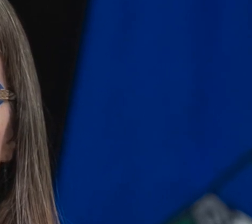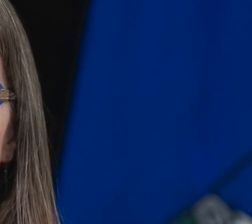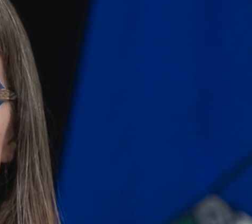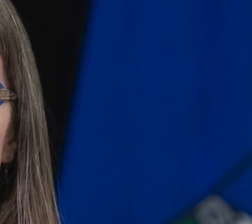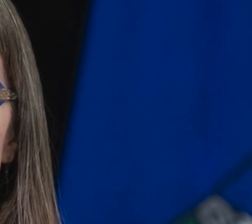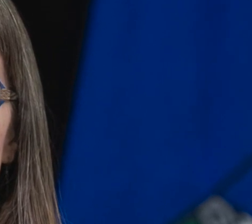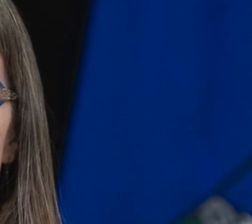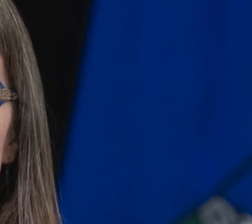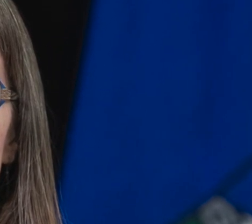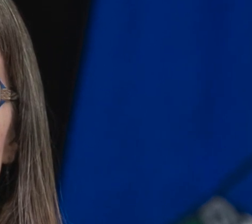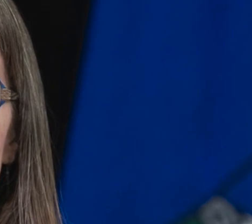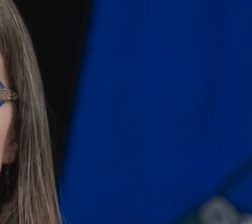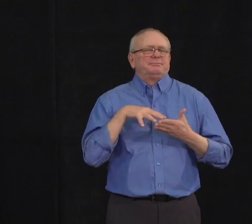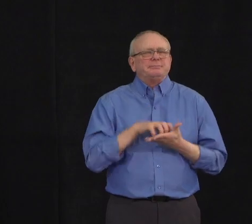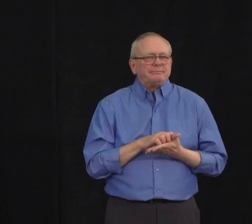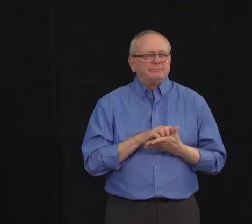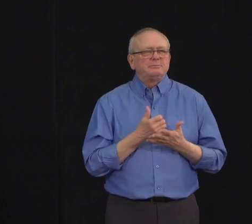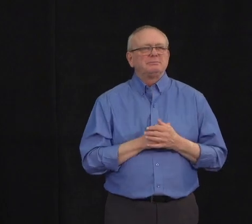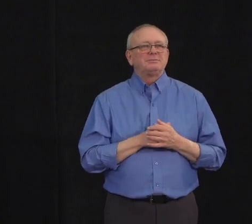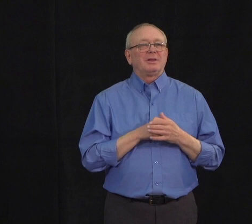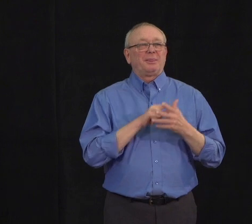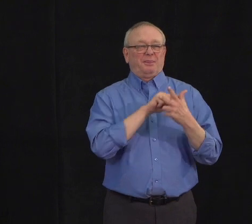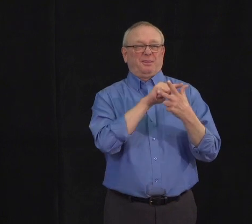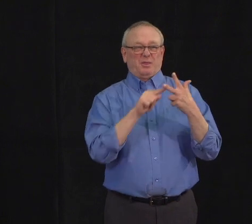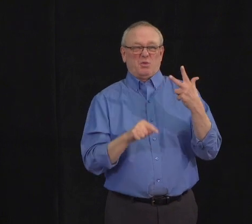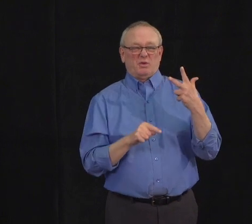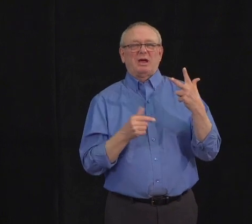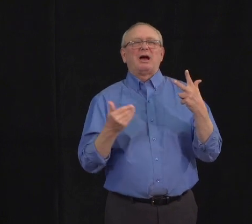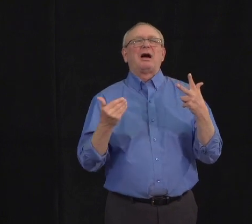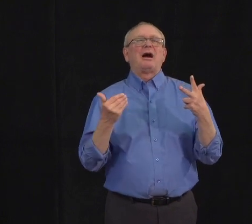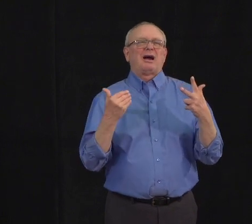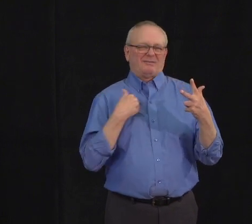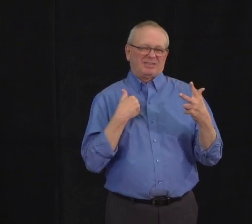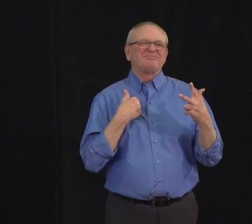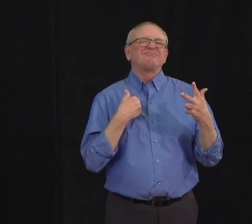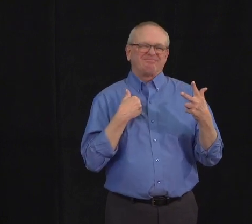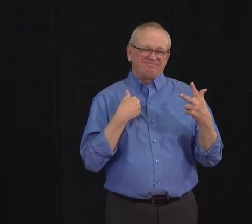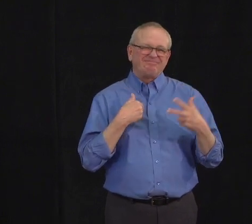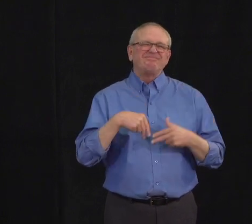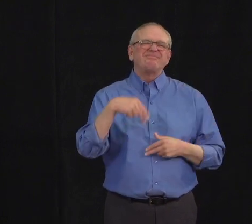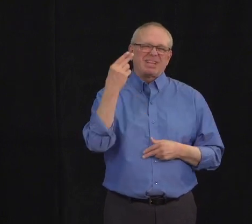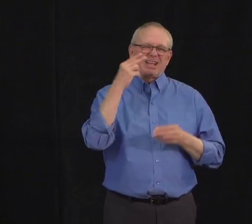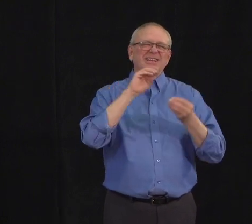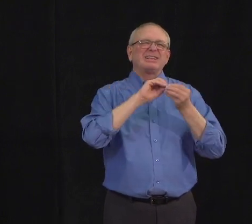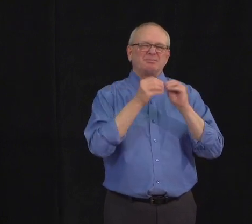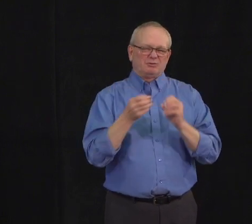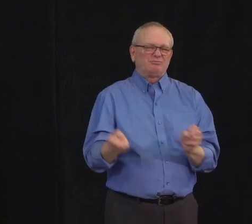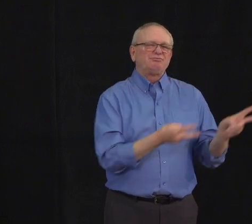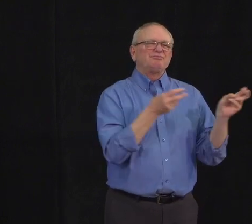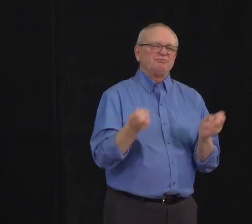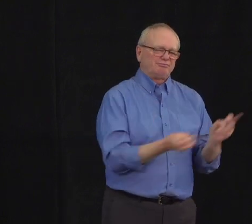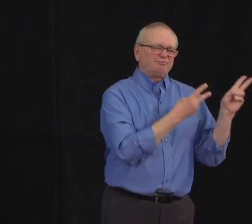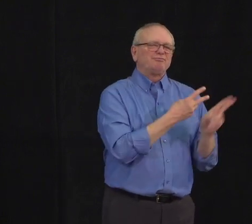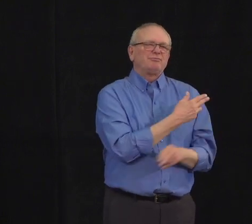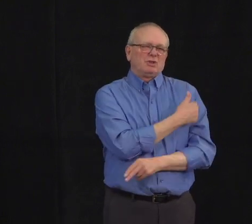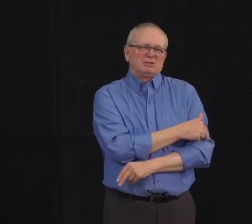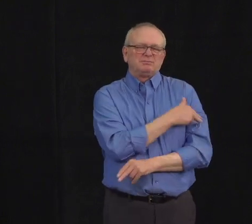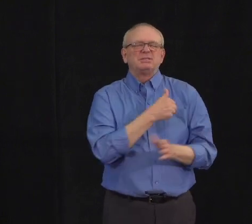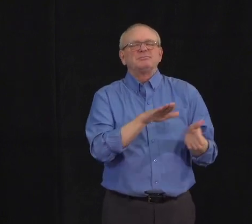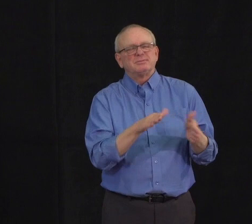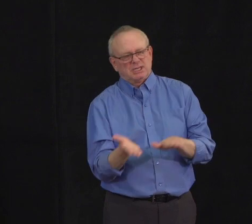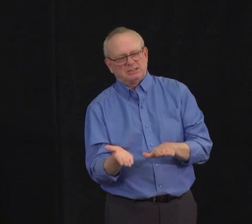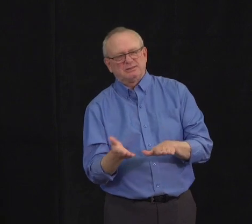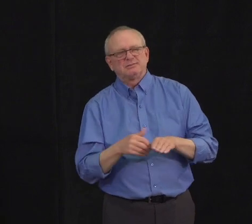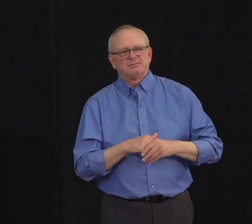Albertans. One is the importance of everyone monitoring ourselves for COVID symptoms, and should they occur,